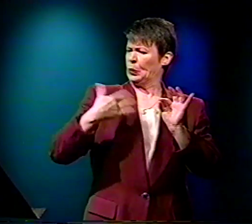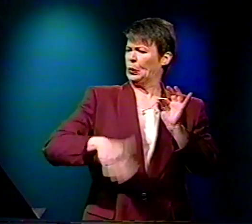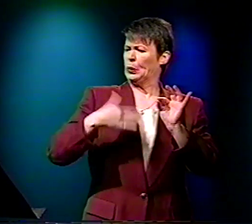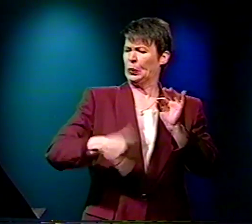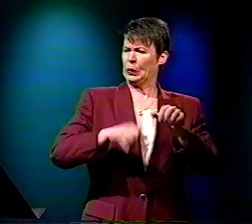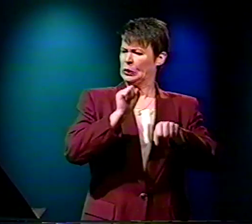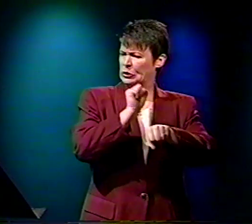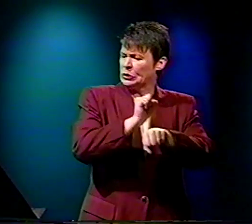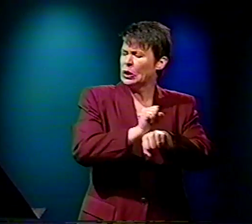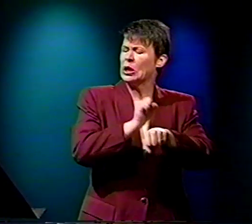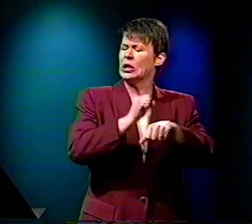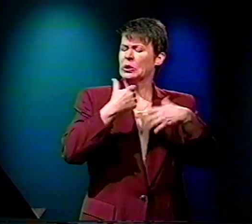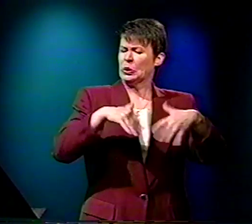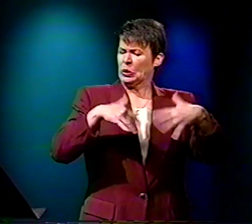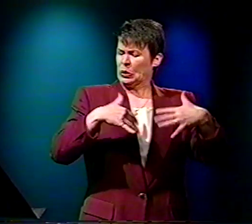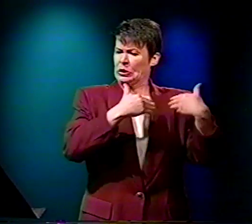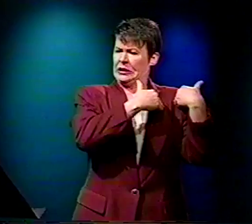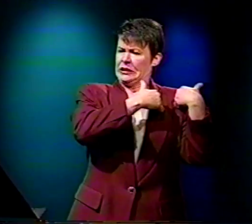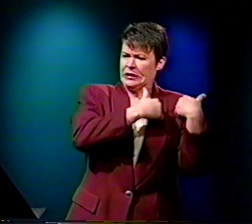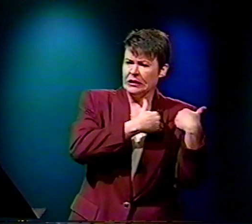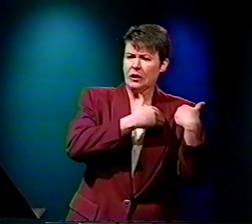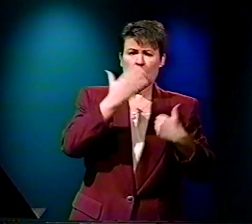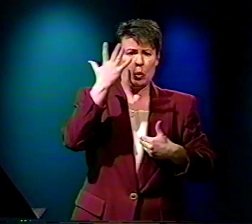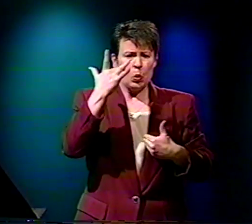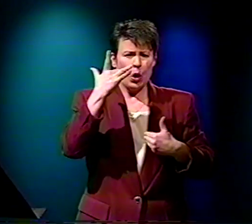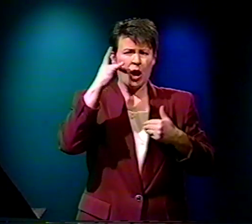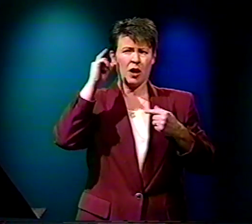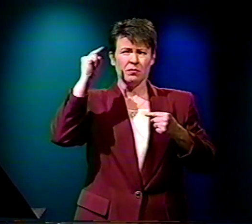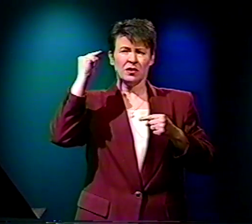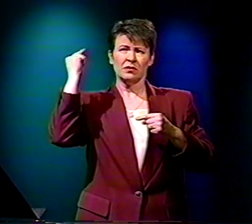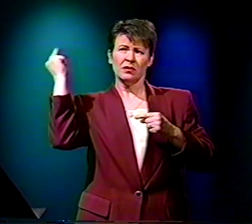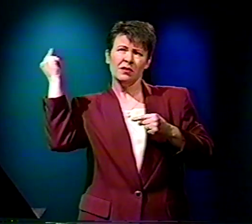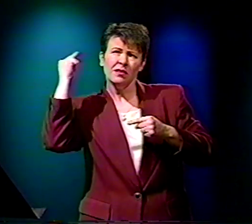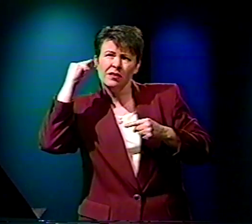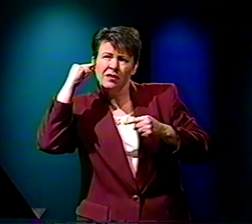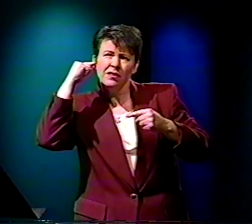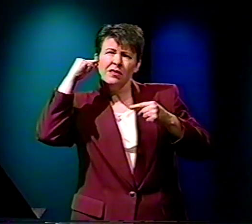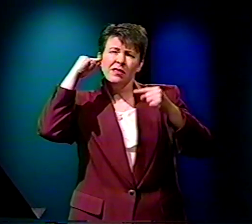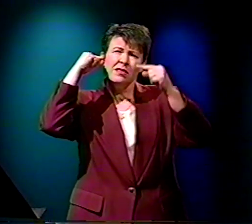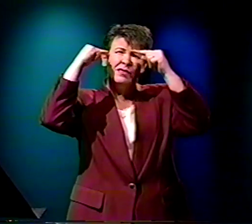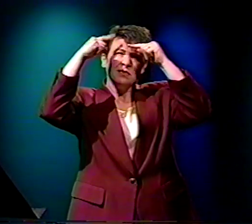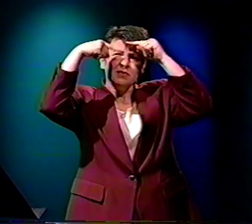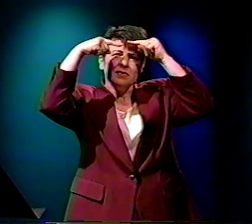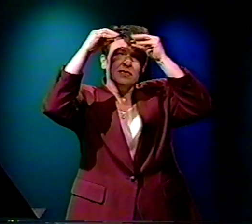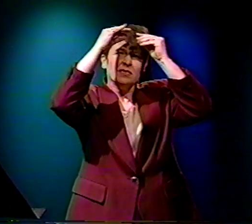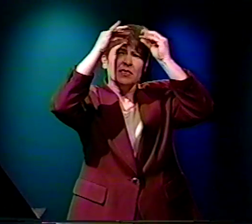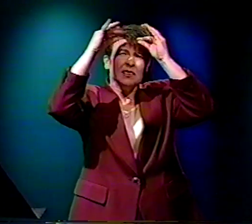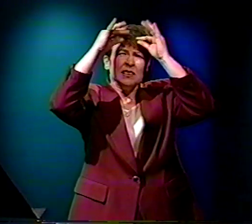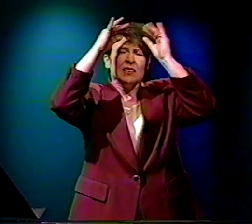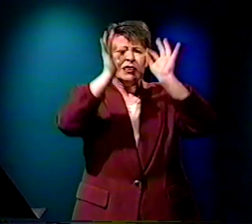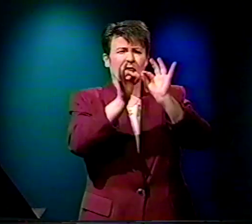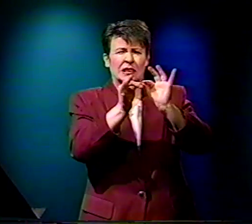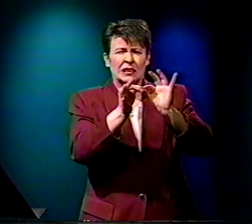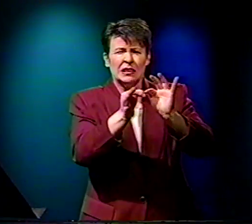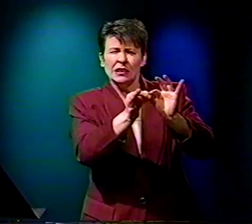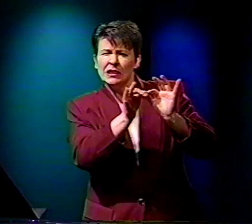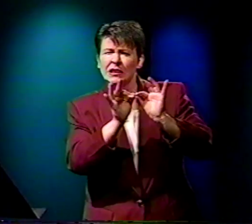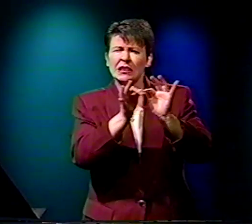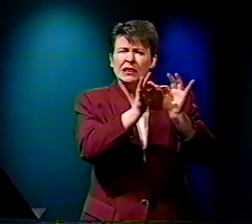Or sometimes I'll even share with deaf people that interpreting is a great deal of responsibility, and there's so much going on with having to take in the